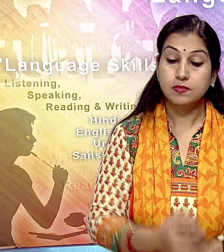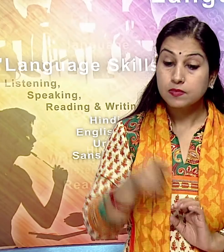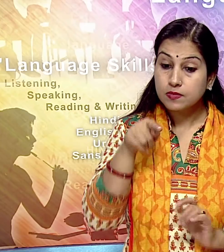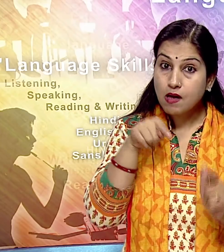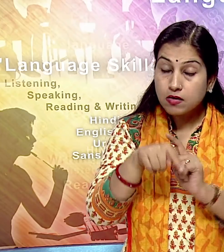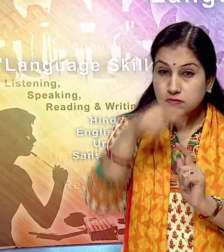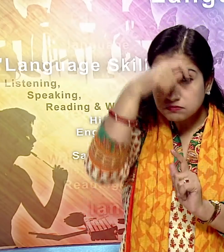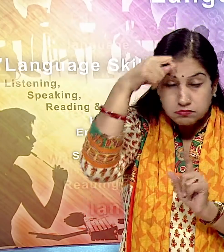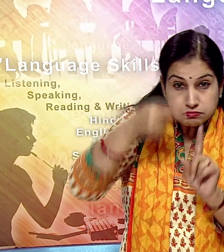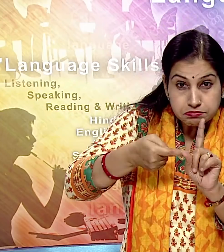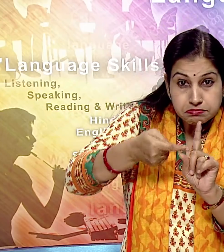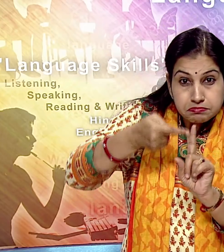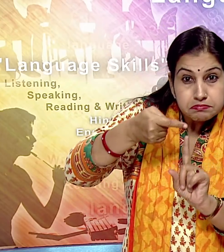Temperature may reach high